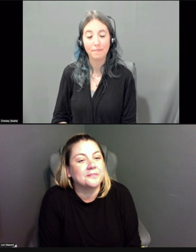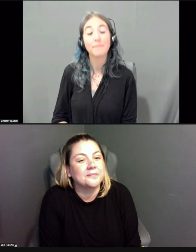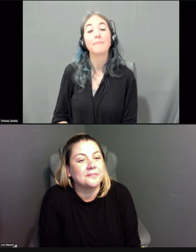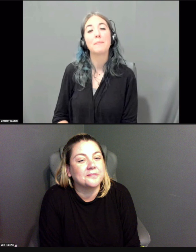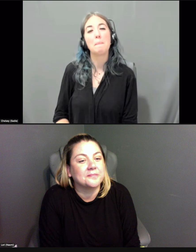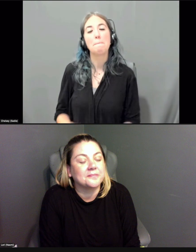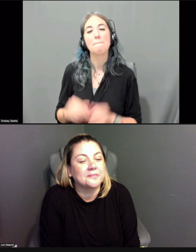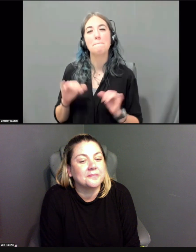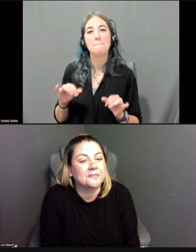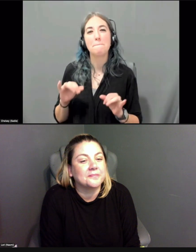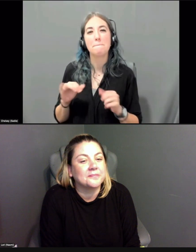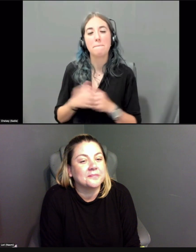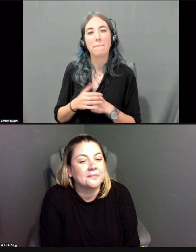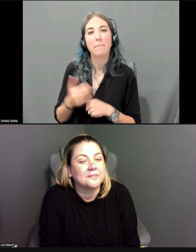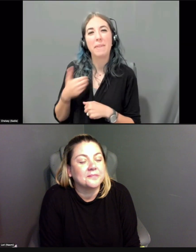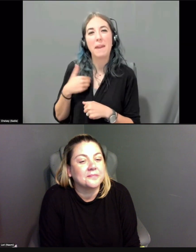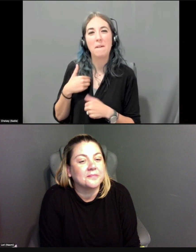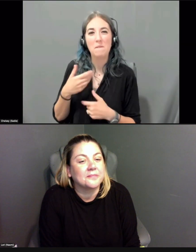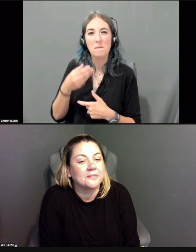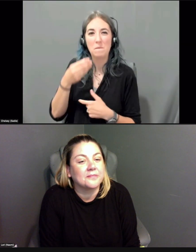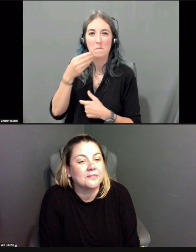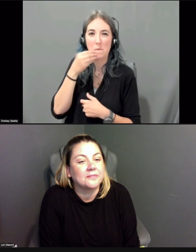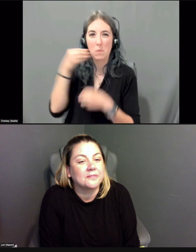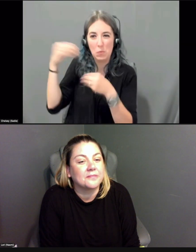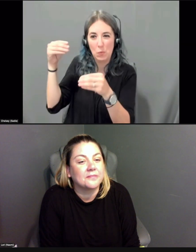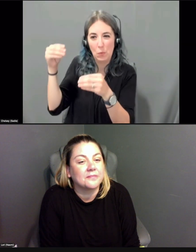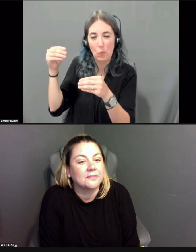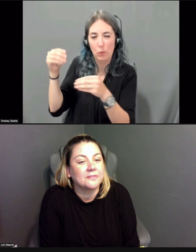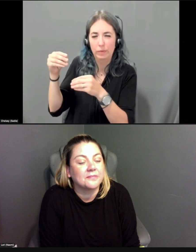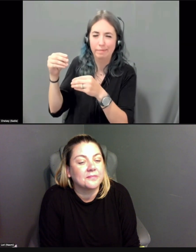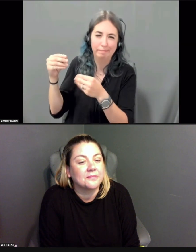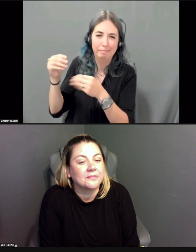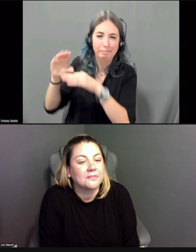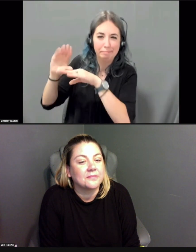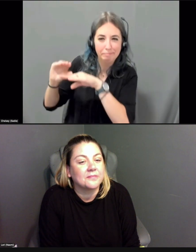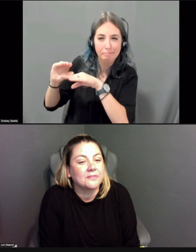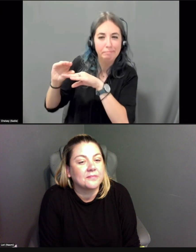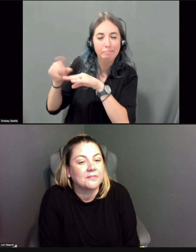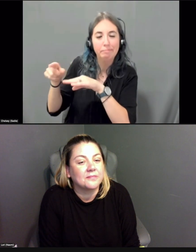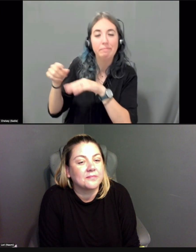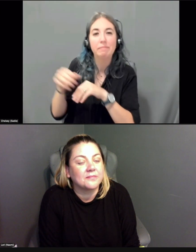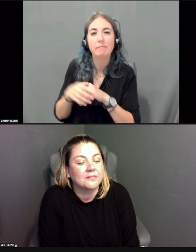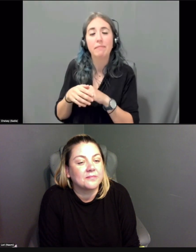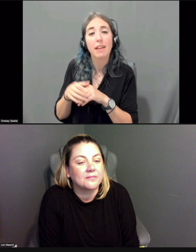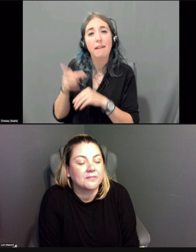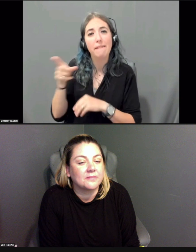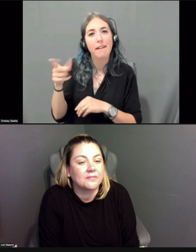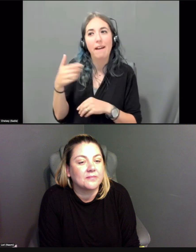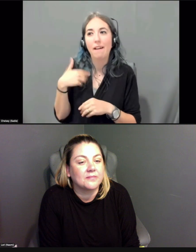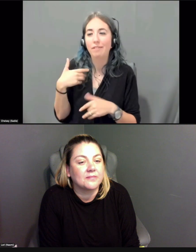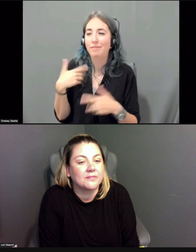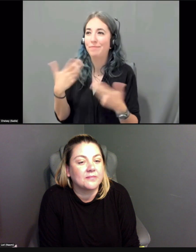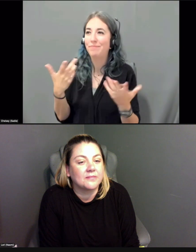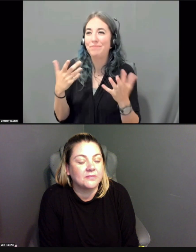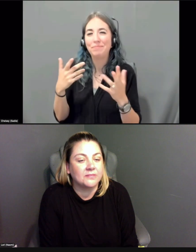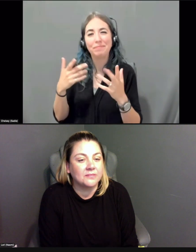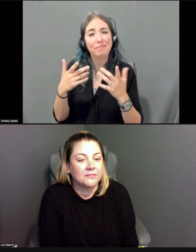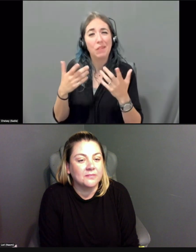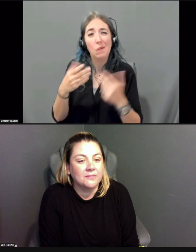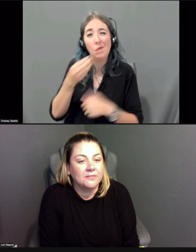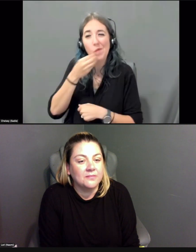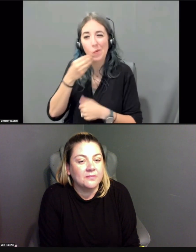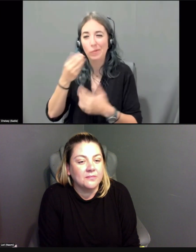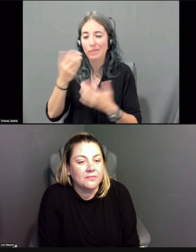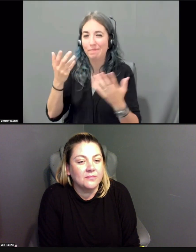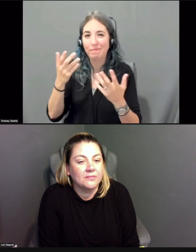store, and they often have random food. Like sometimes they have food that's getting close to